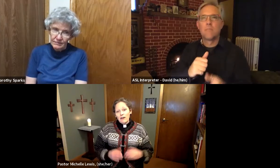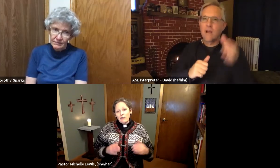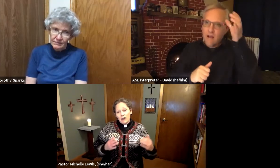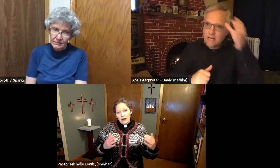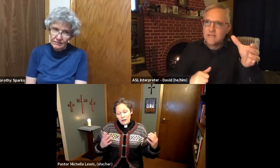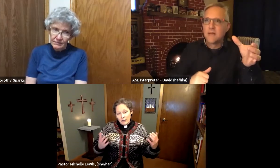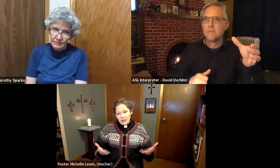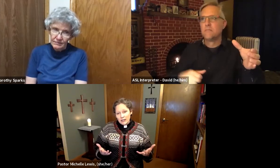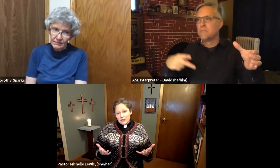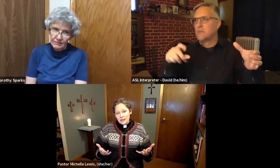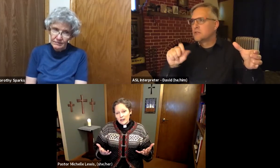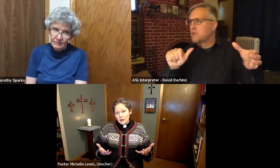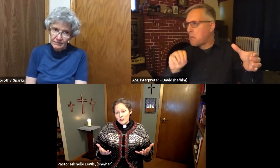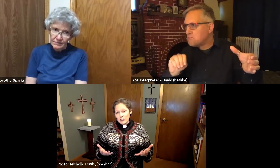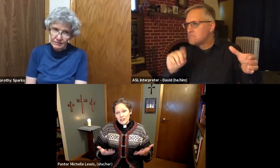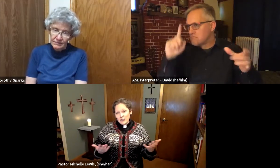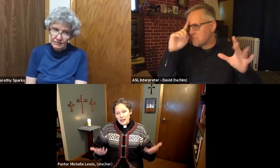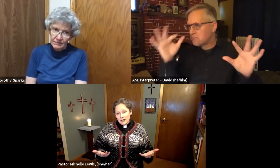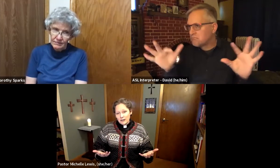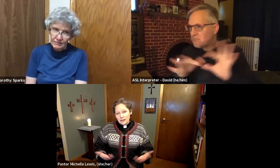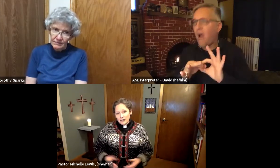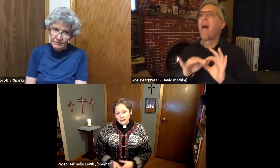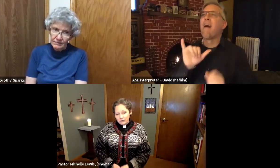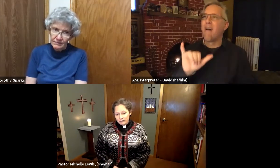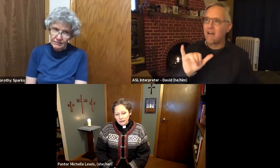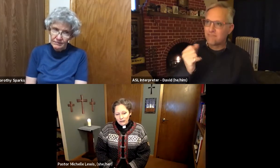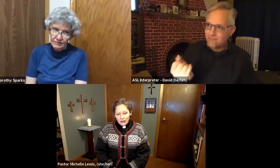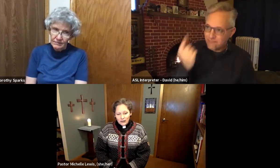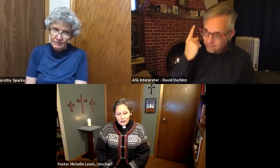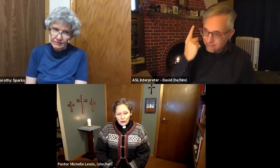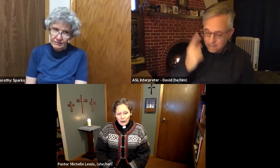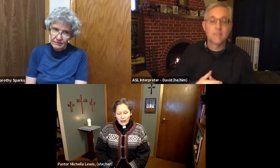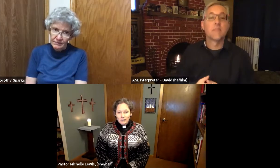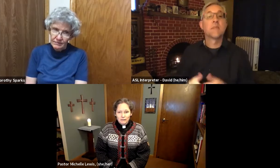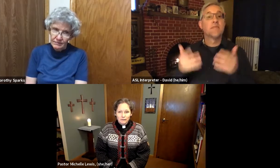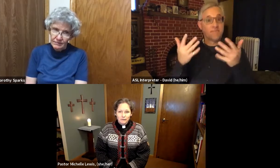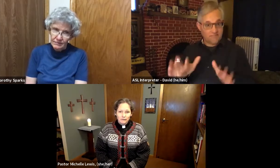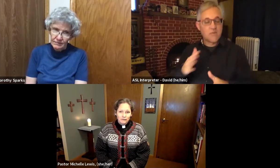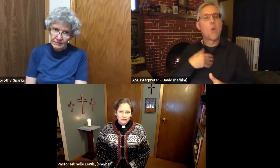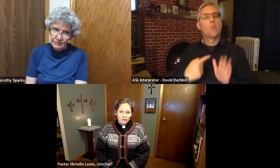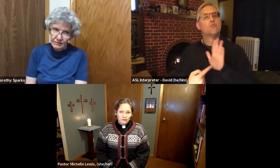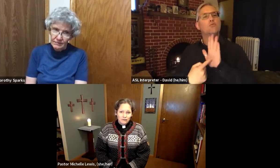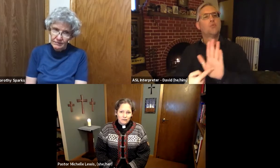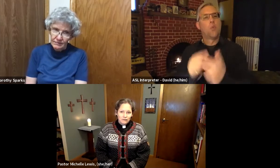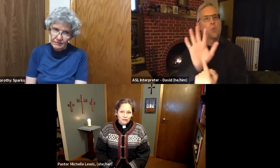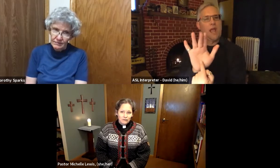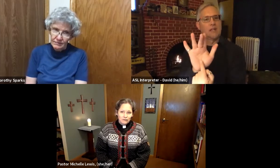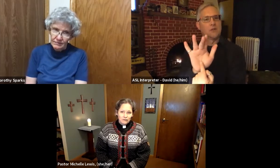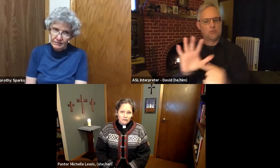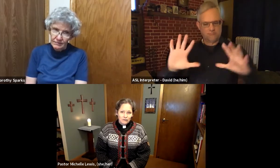we'll have a minute with just the candles showing.